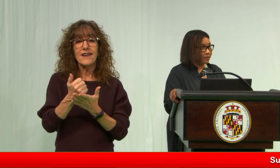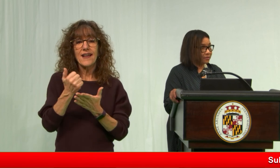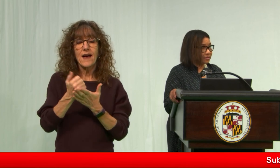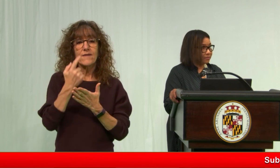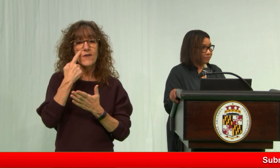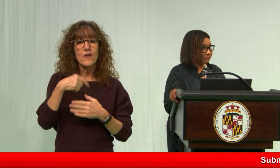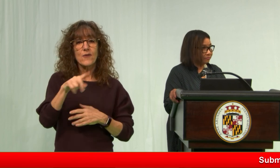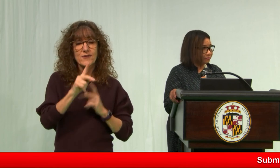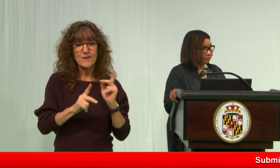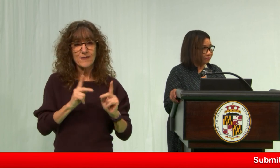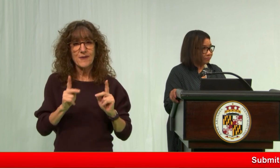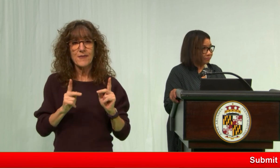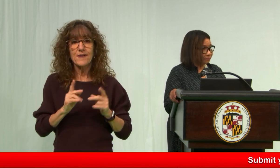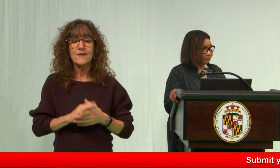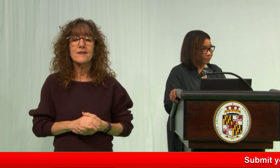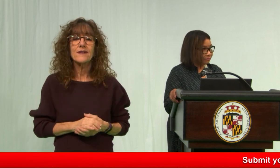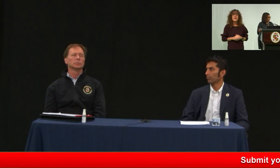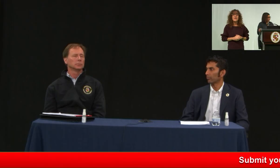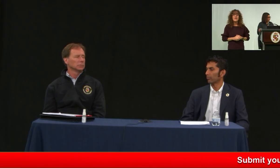these folks?